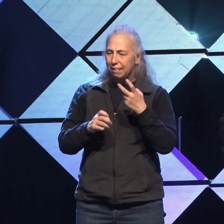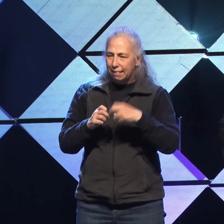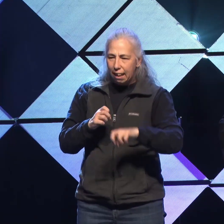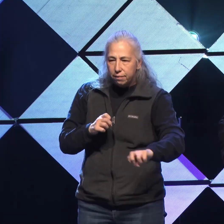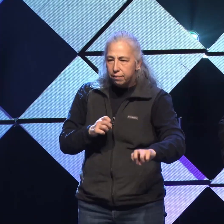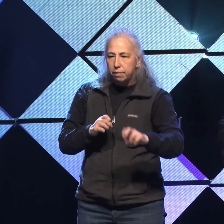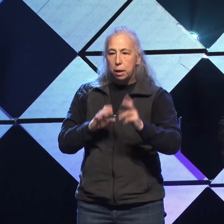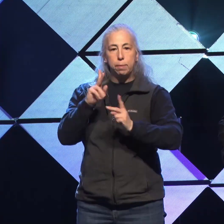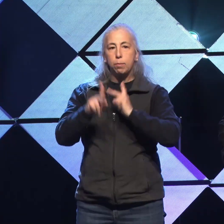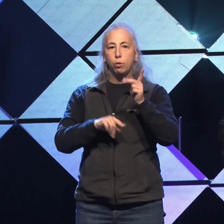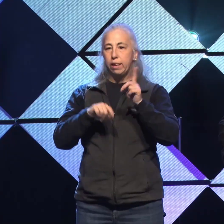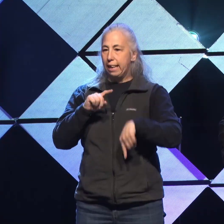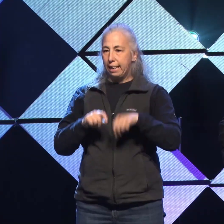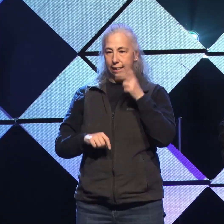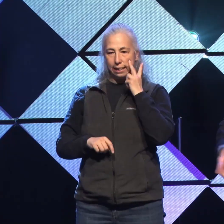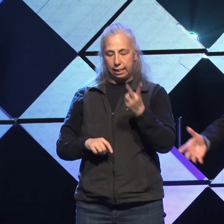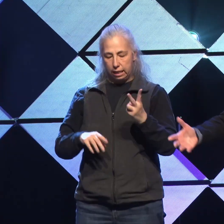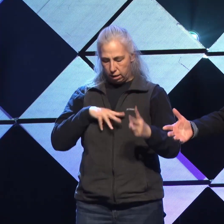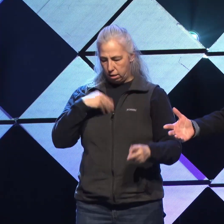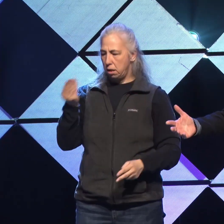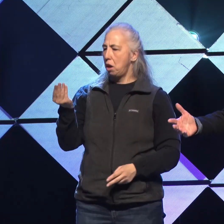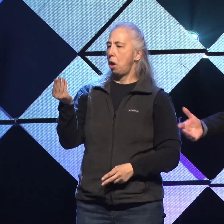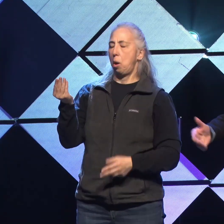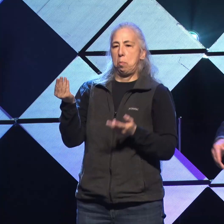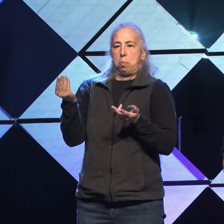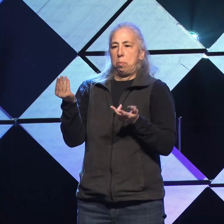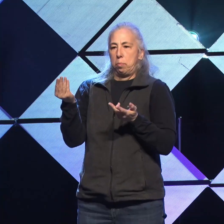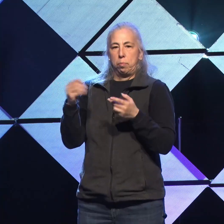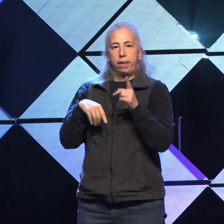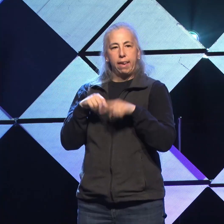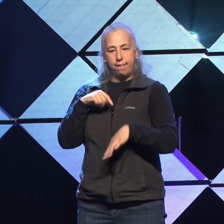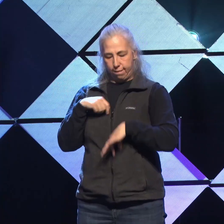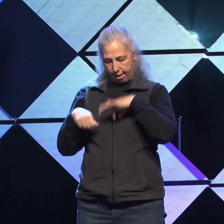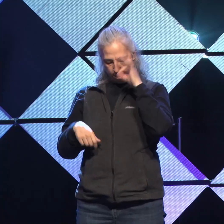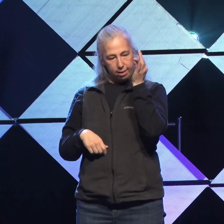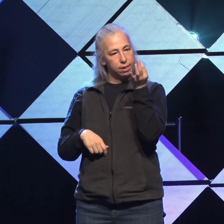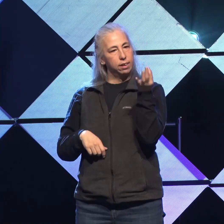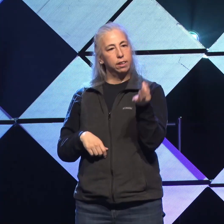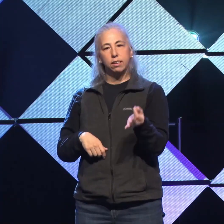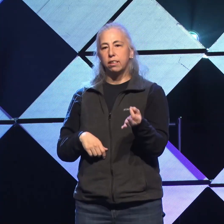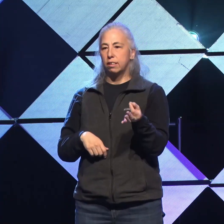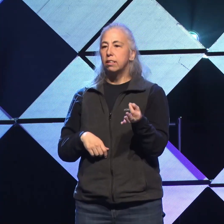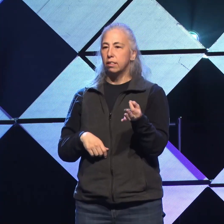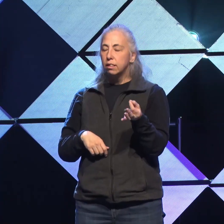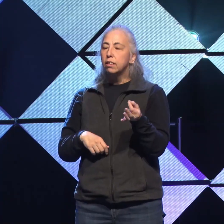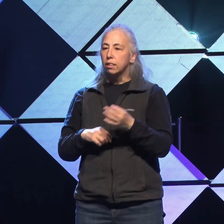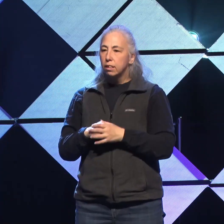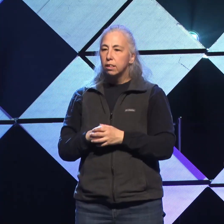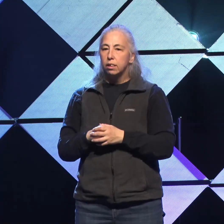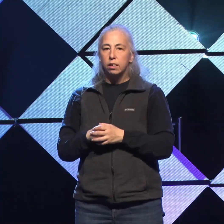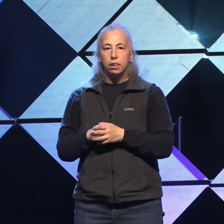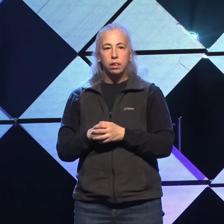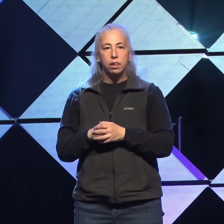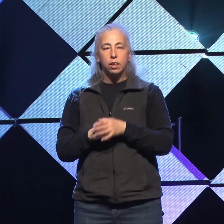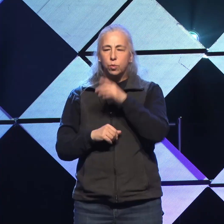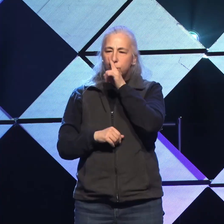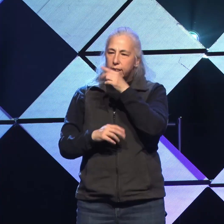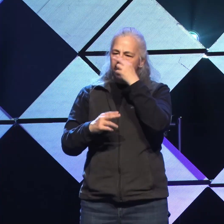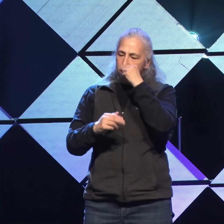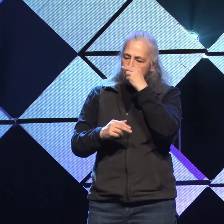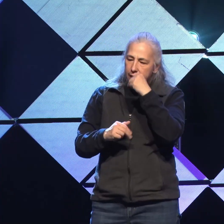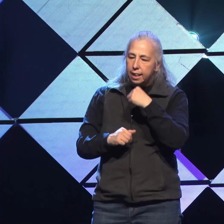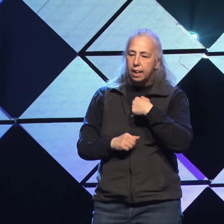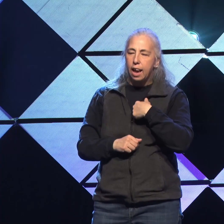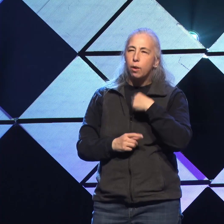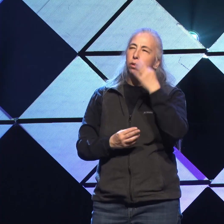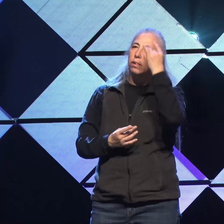in themselves, for us to see in ourselves. That's what it is. Funny thing, I was thinking